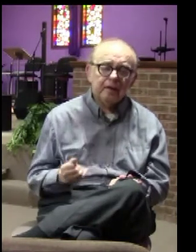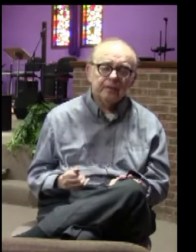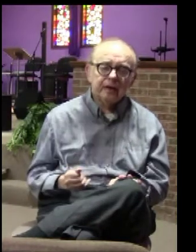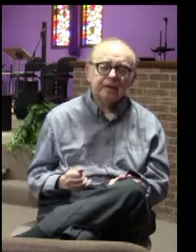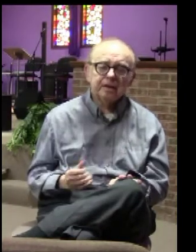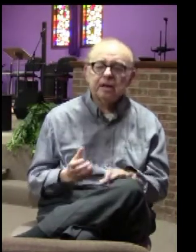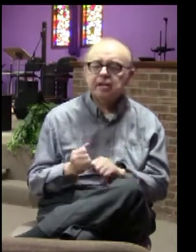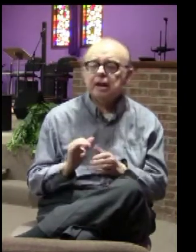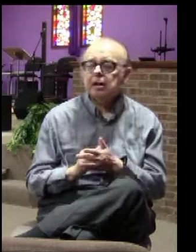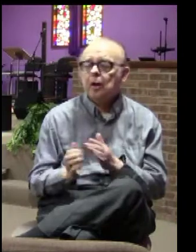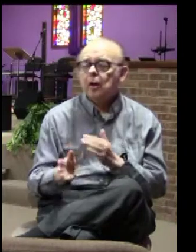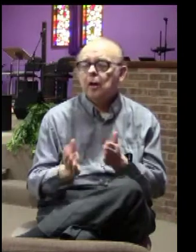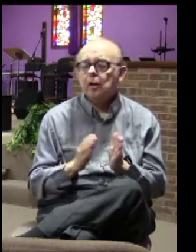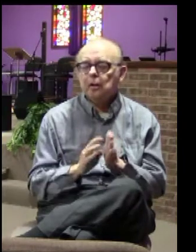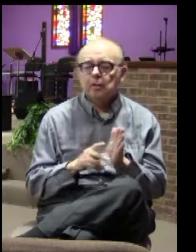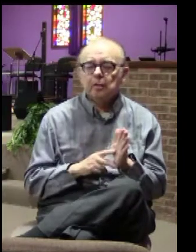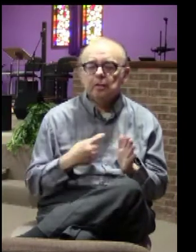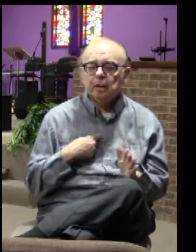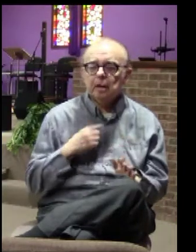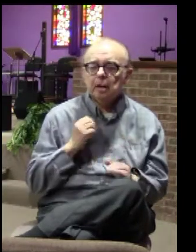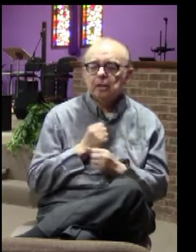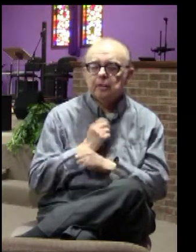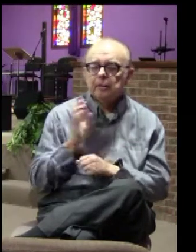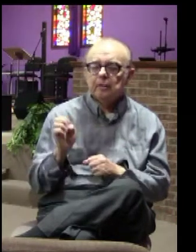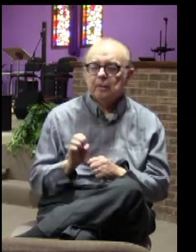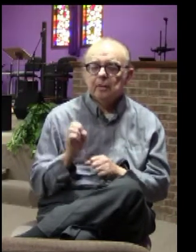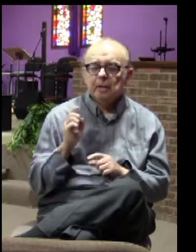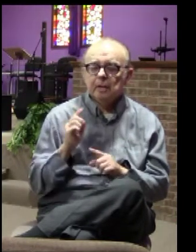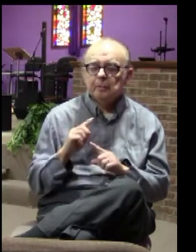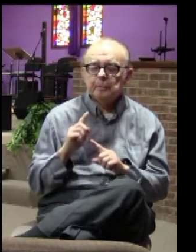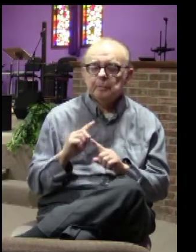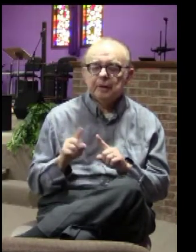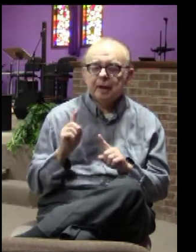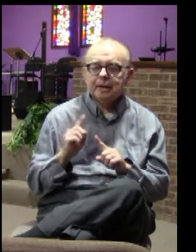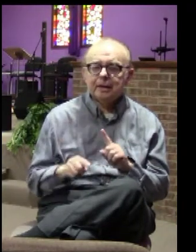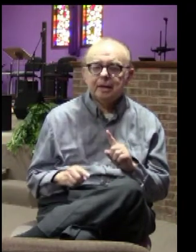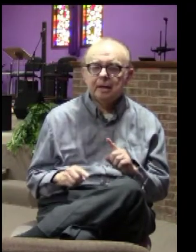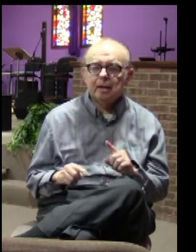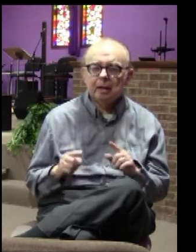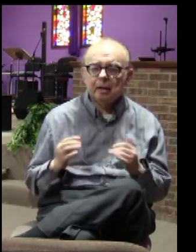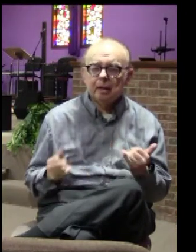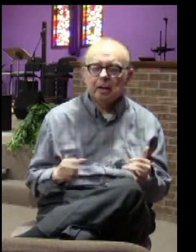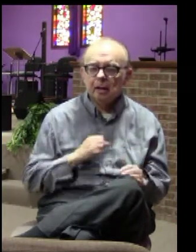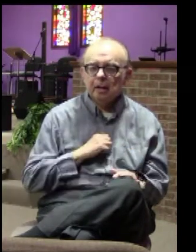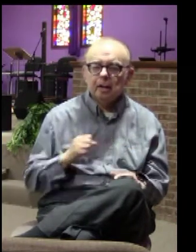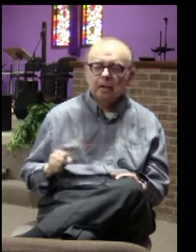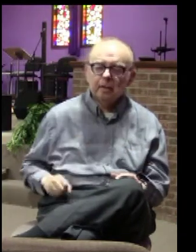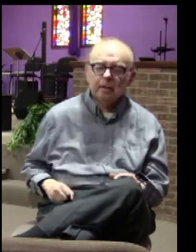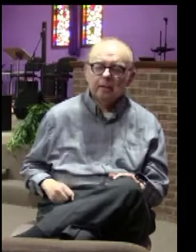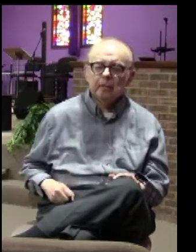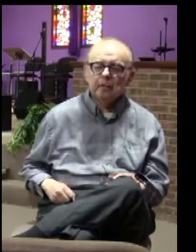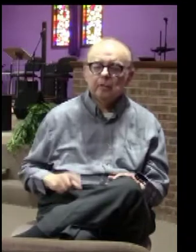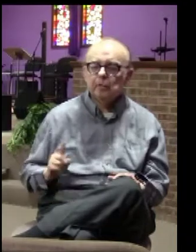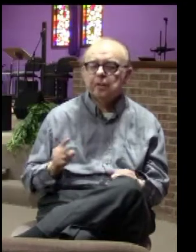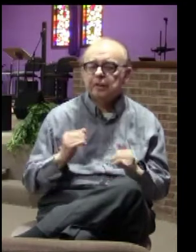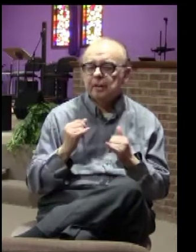it back. I'll love you forever, but I can't. And now Samson is at the